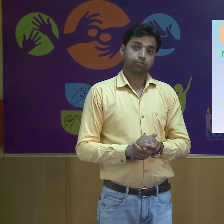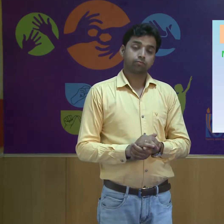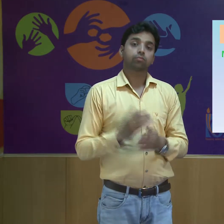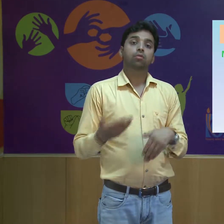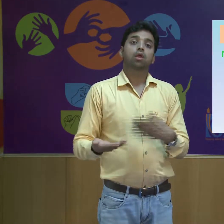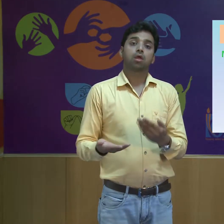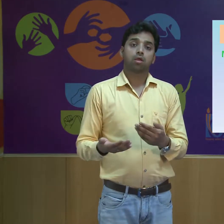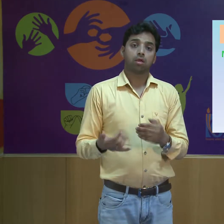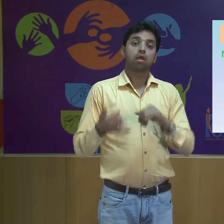Santhal,